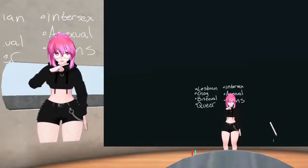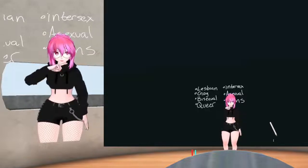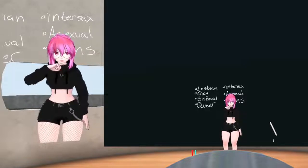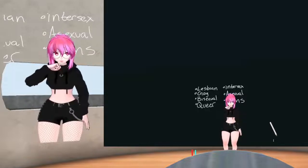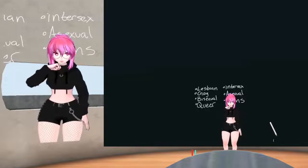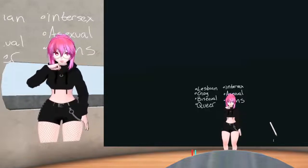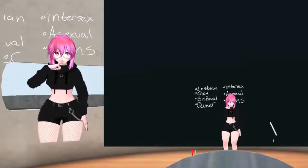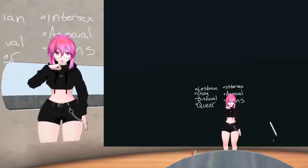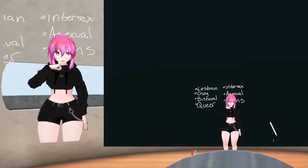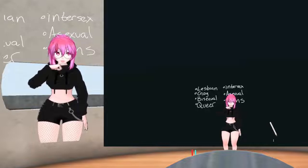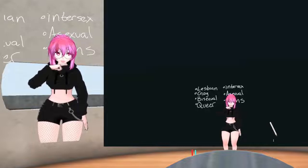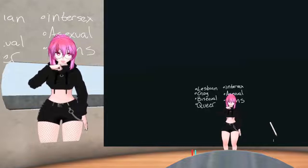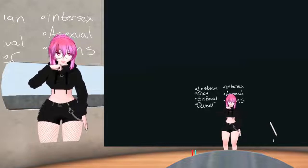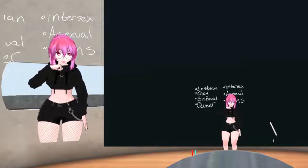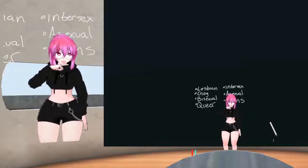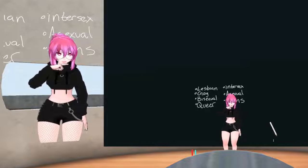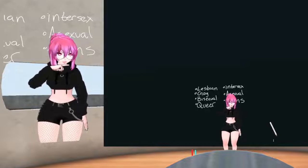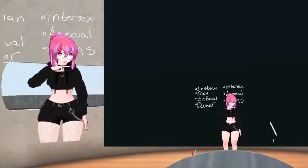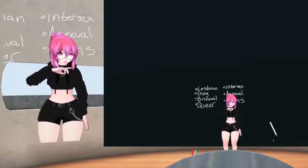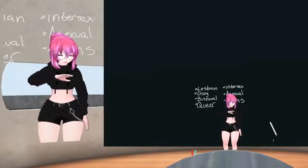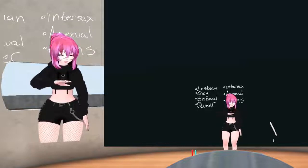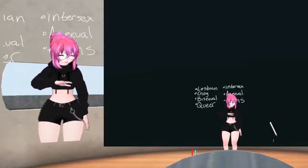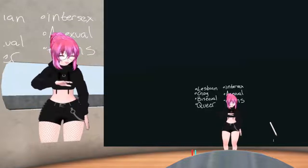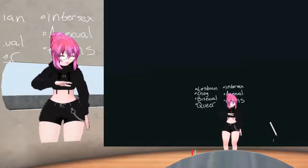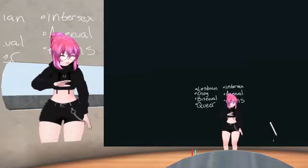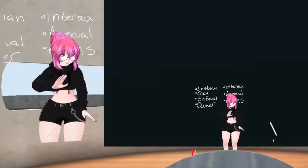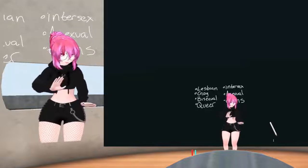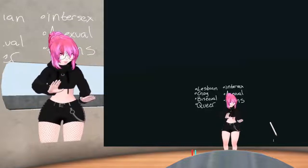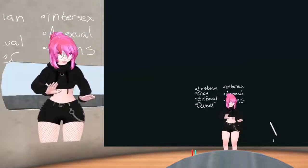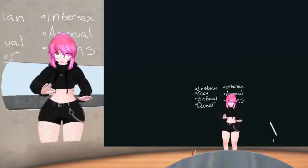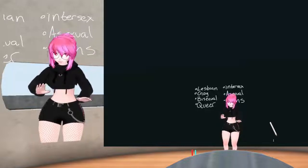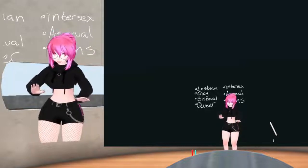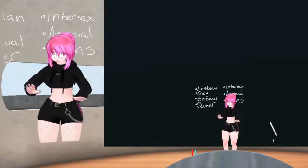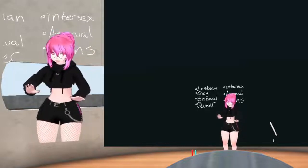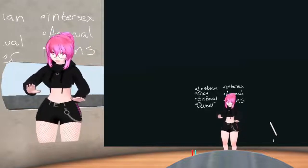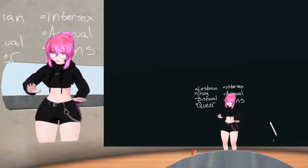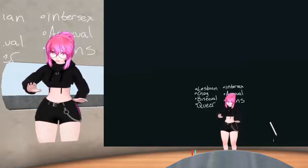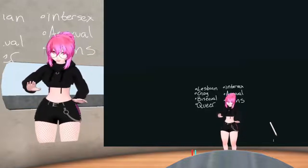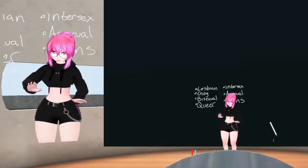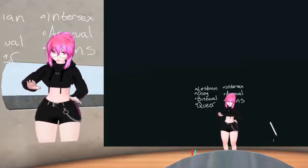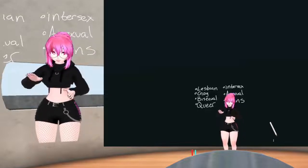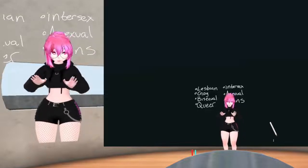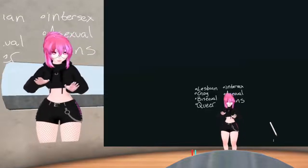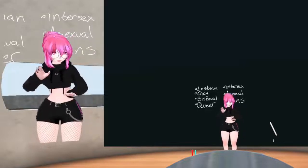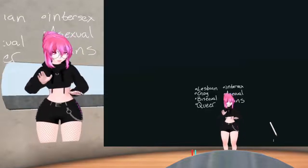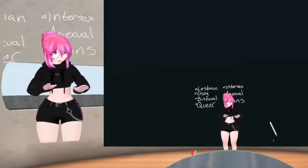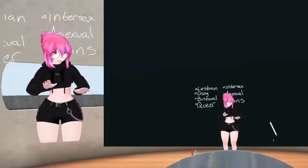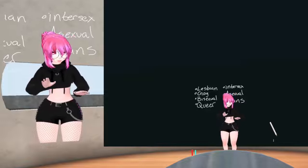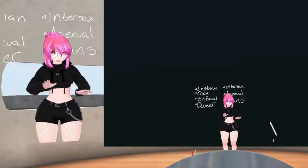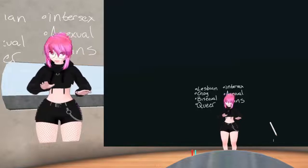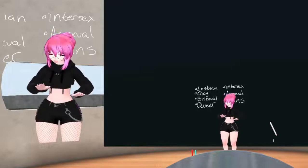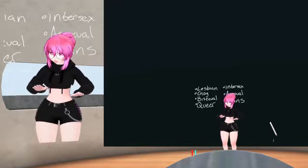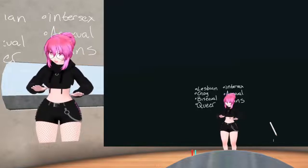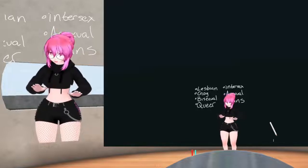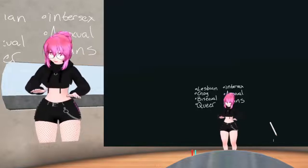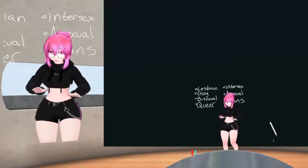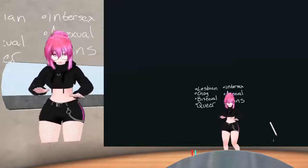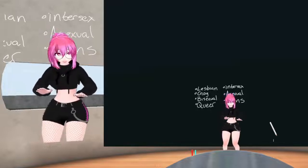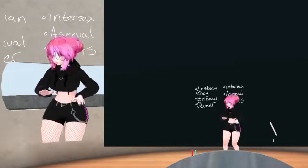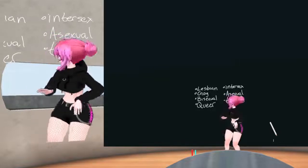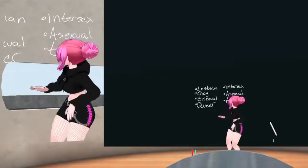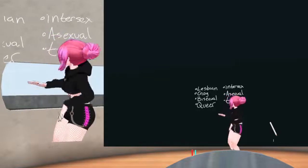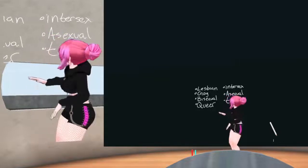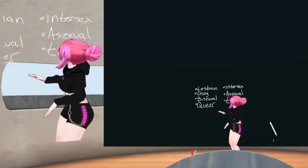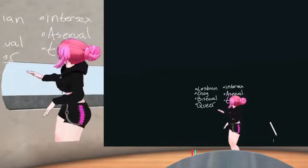or the thumb is pressed against your chin. I know it's a bit confusing. Does that make sense? Does anyone have any questions about that? It's kind of hard to see in VR.